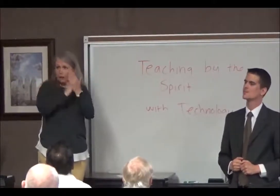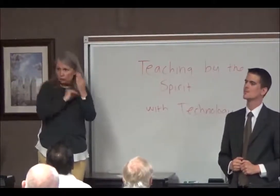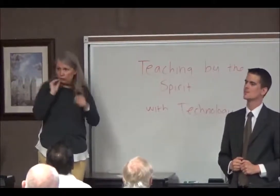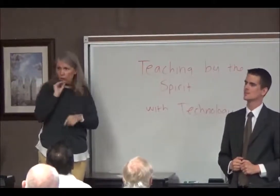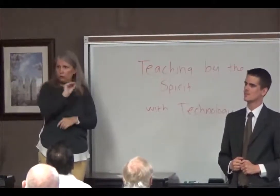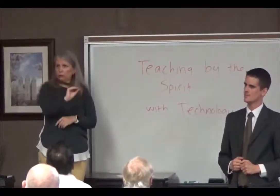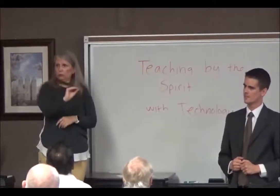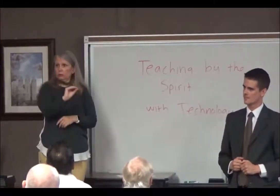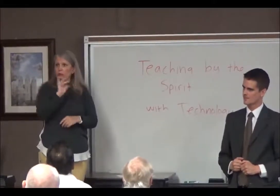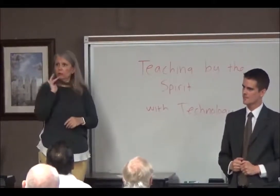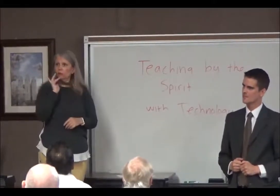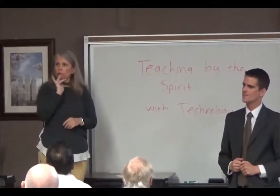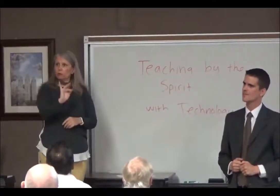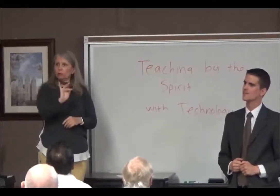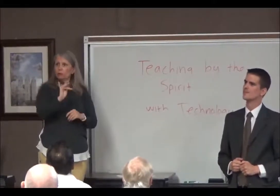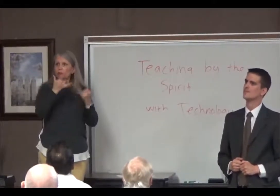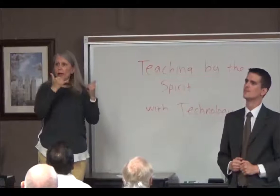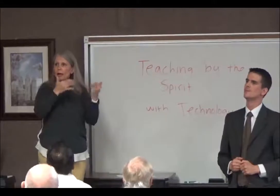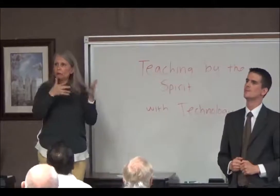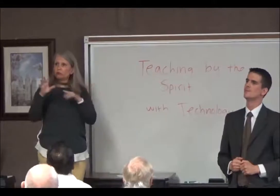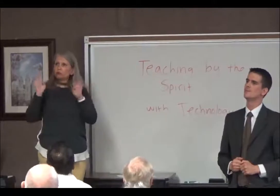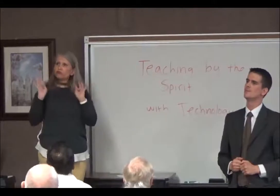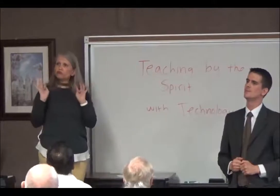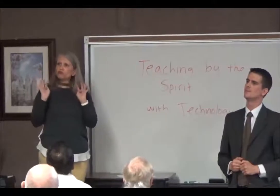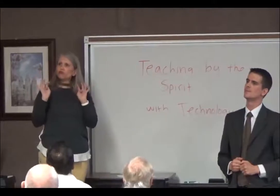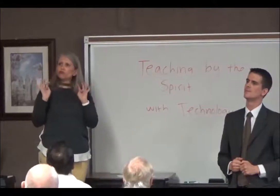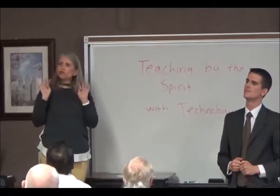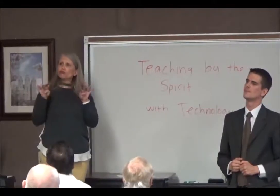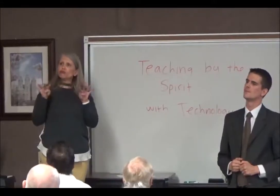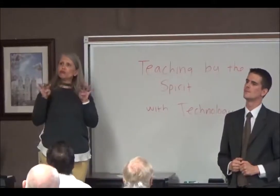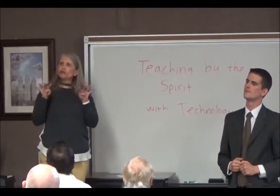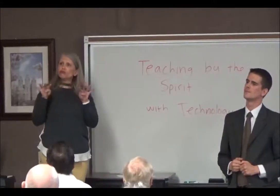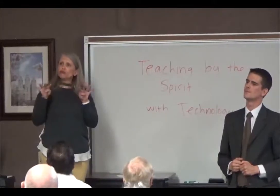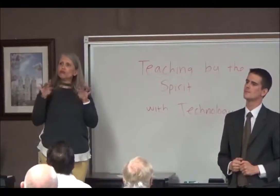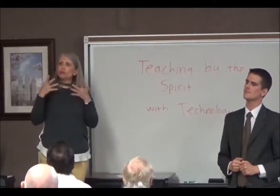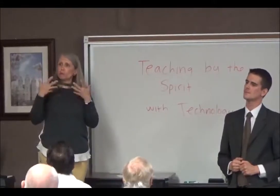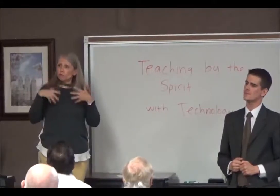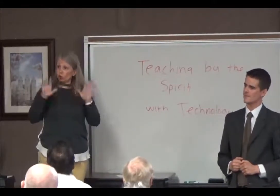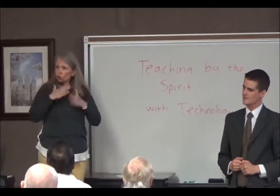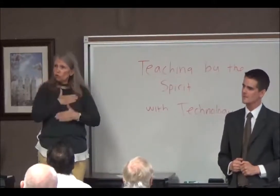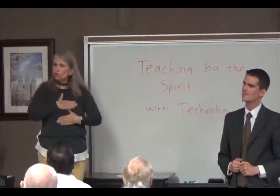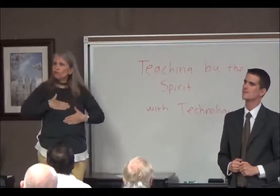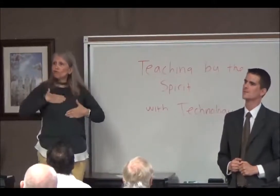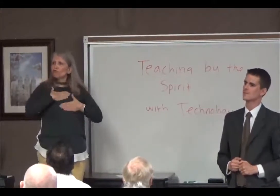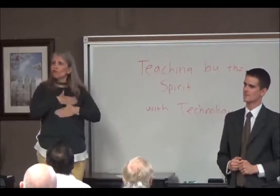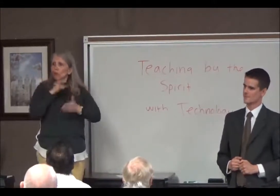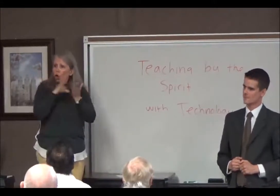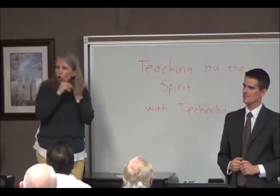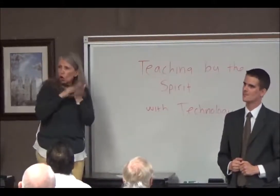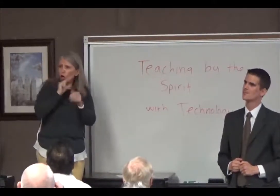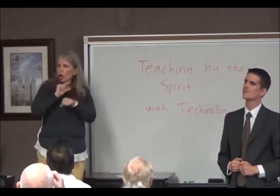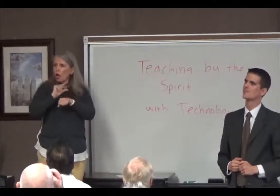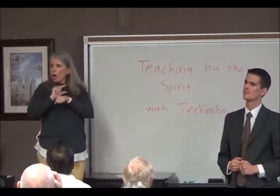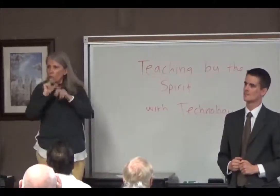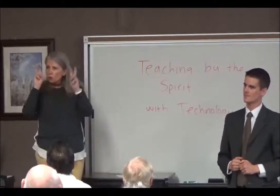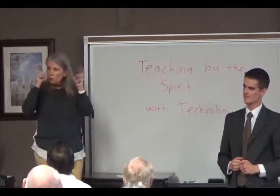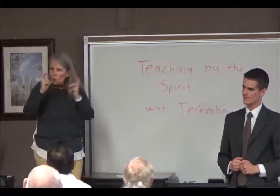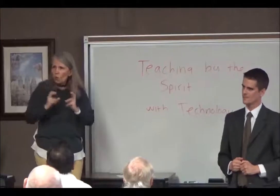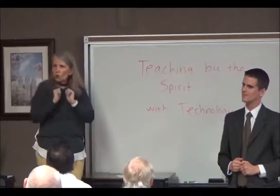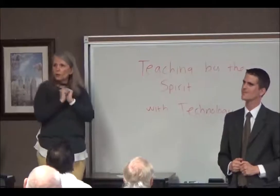lessons when you bring that up. And then the kids are able to watch that. It's a really enjoyable way to learn the gospel and to